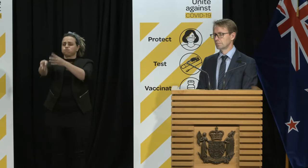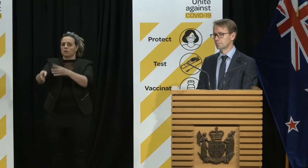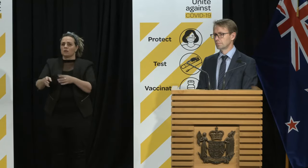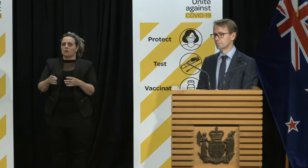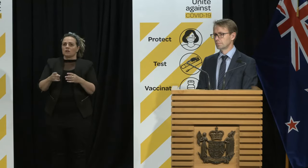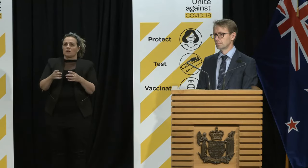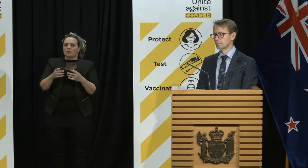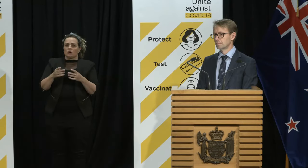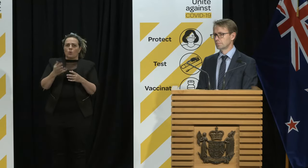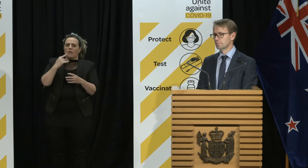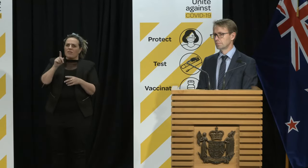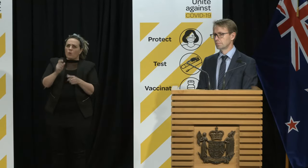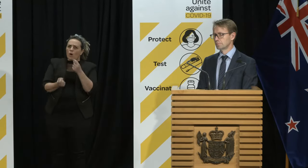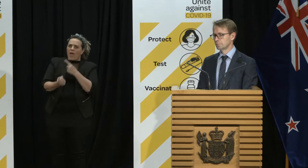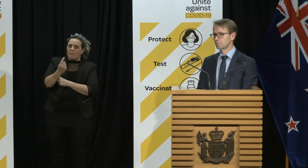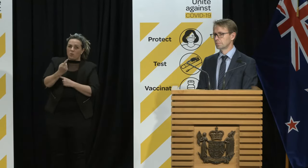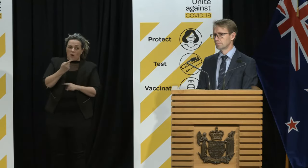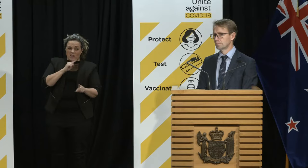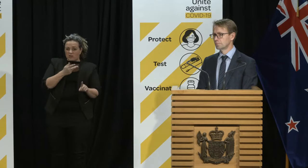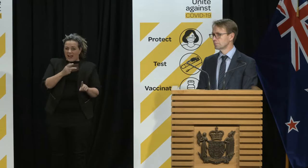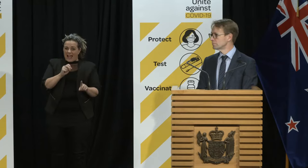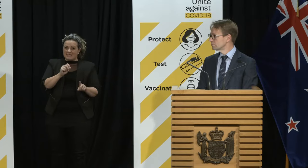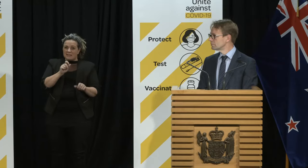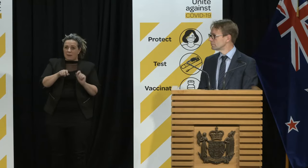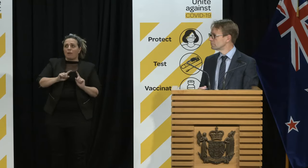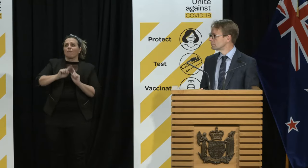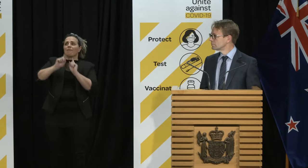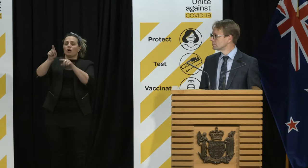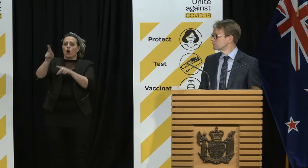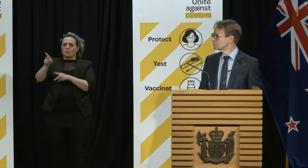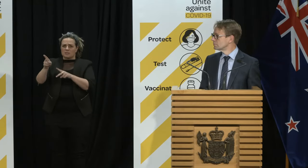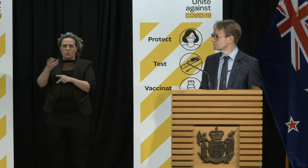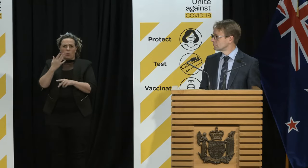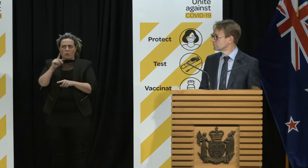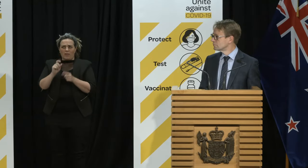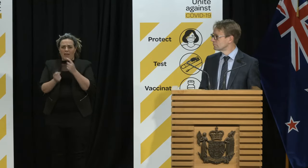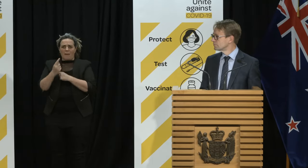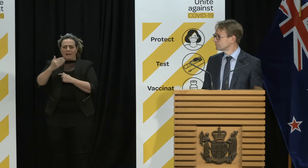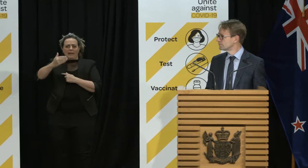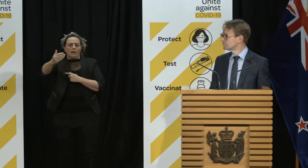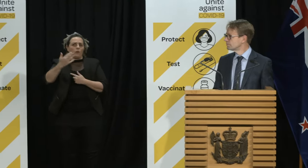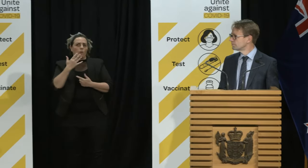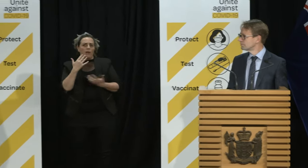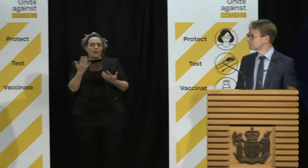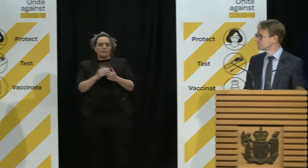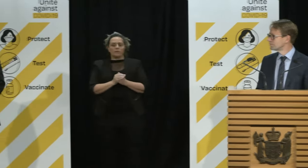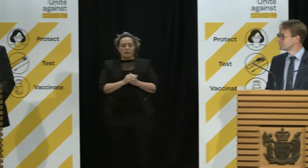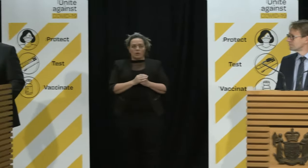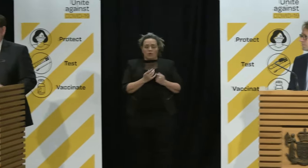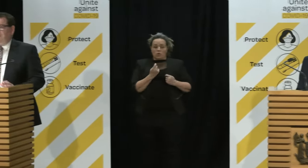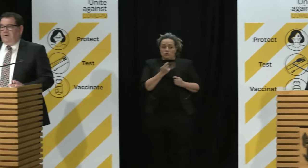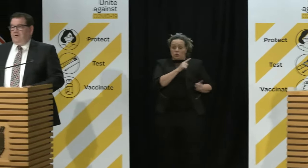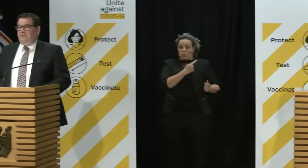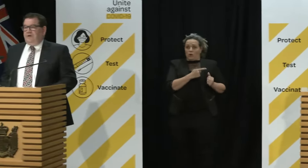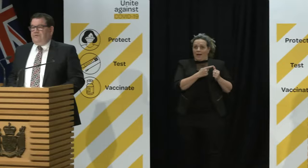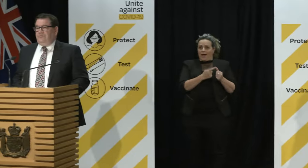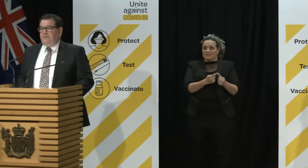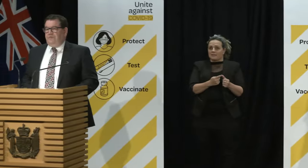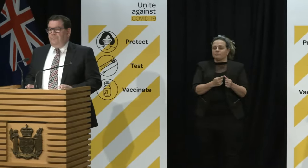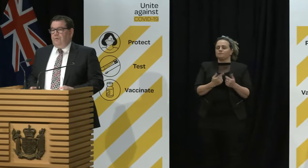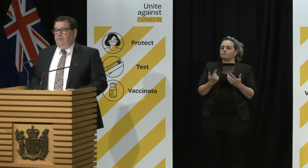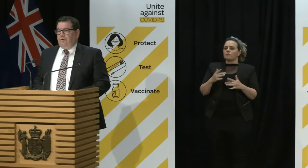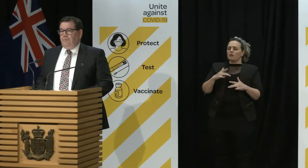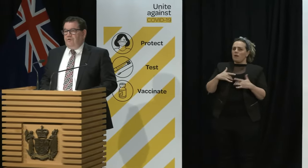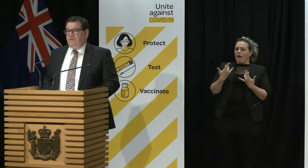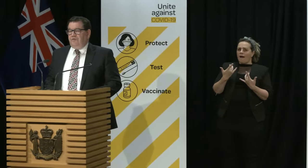numbers each day? Is there any modelling to suggest that? I'll give Dr Bloomfield a chance to respond to that but I was standing here when that happened and I do think the context